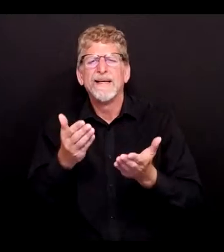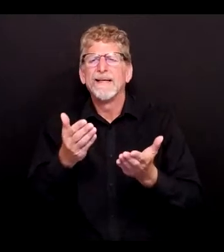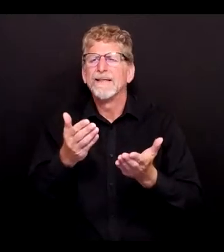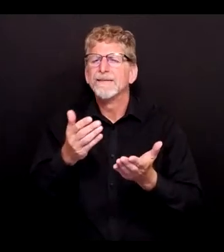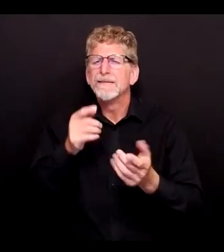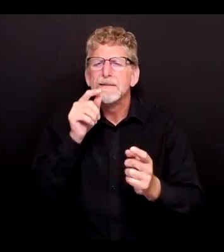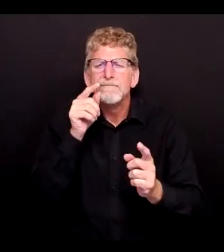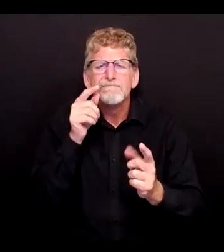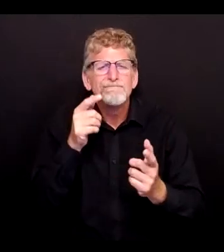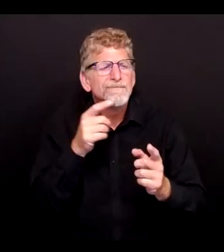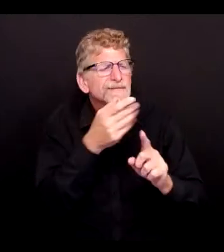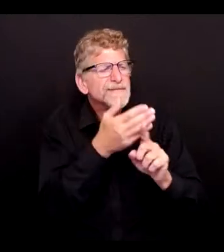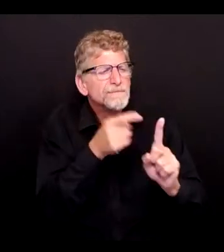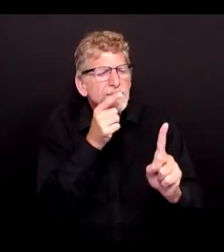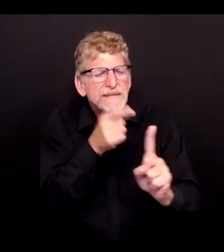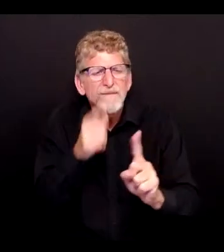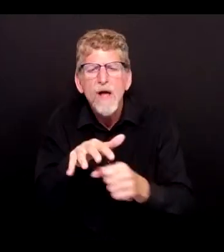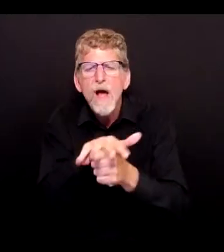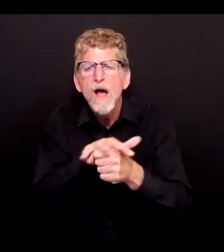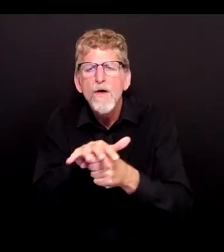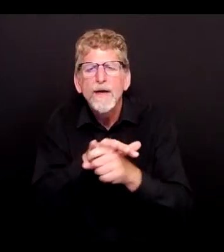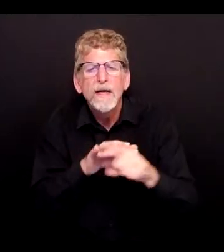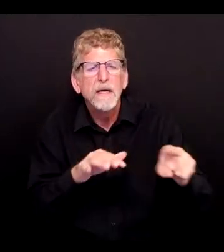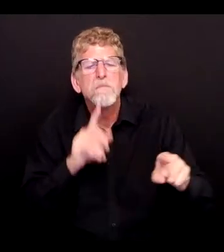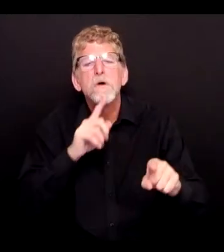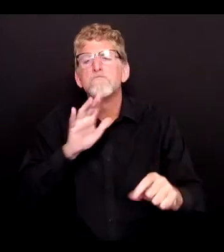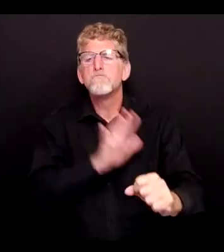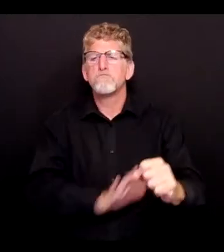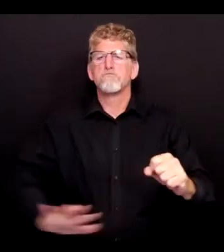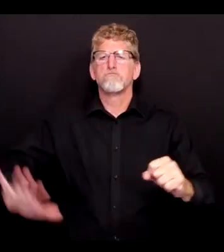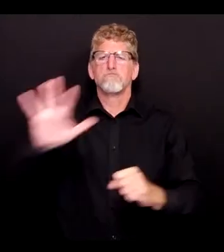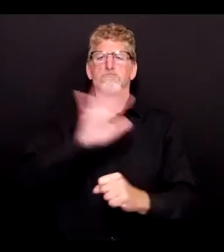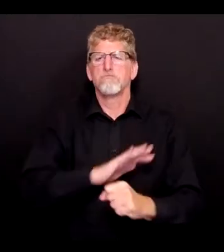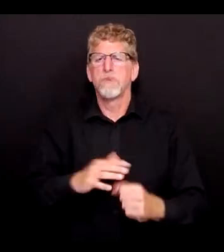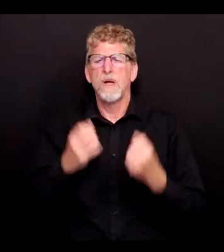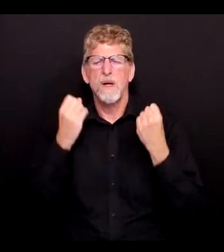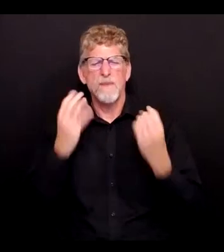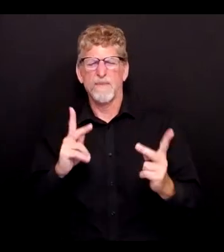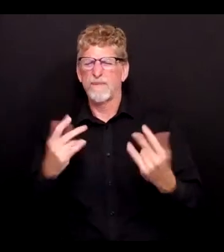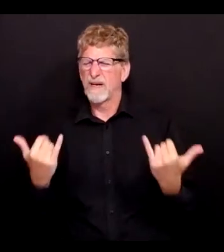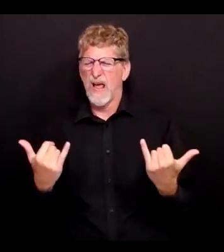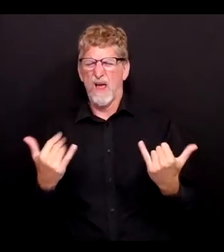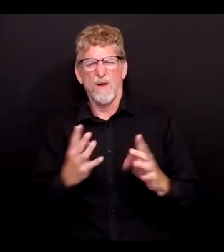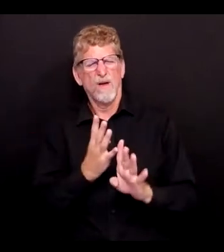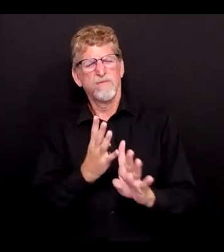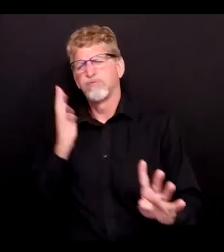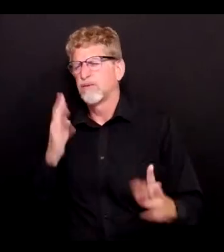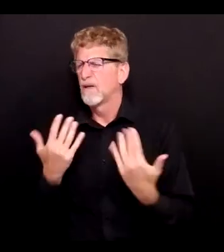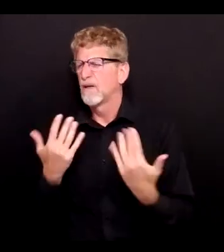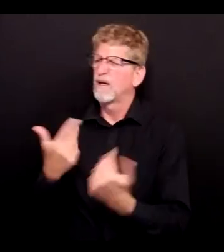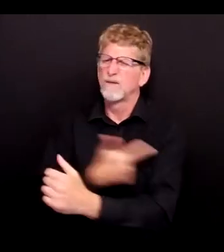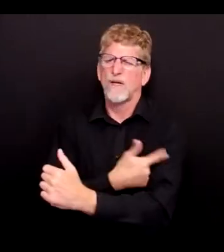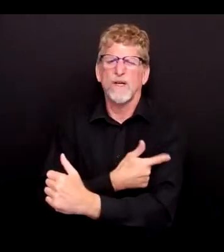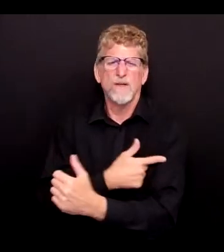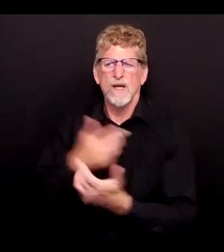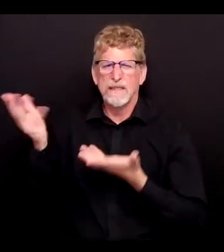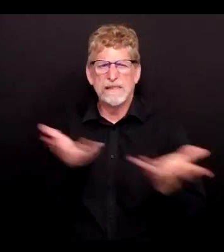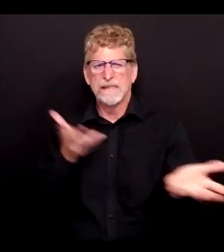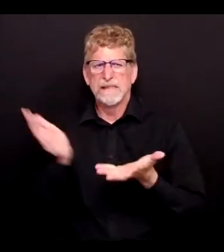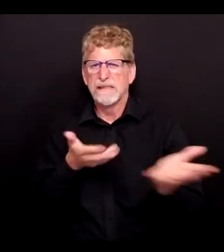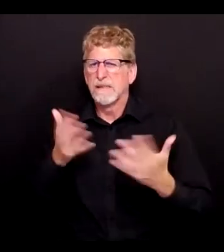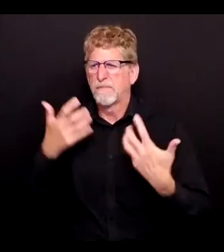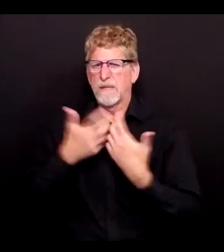have a lot of people eager to get the vaccine, and we hope that that eagerness, frankly, continues, and that people do